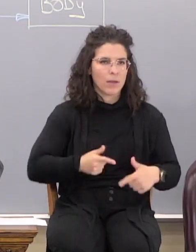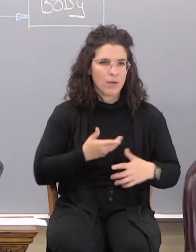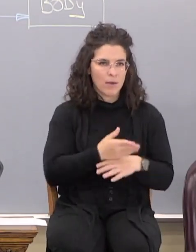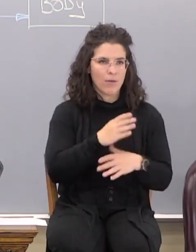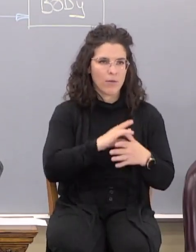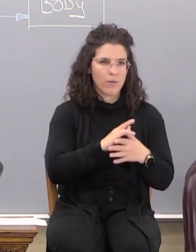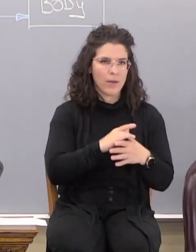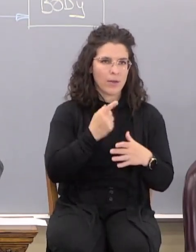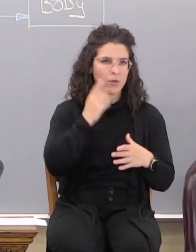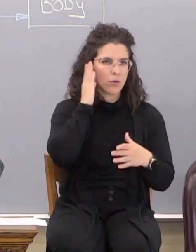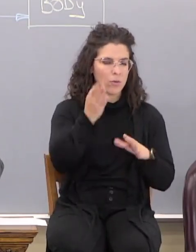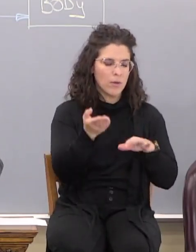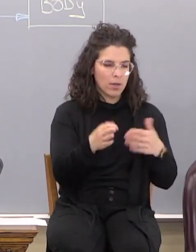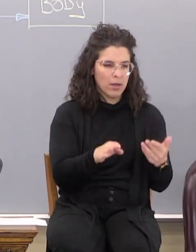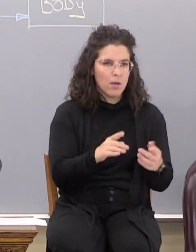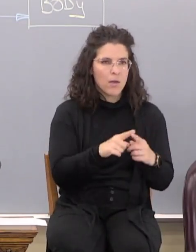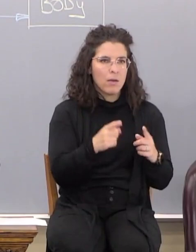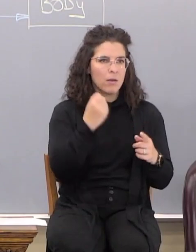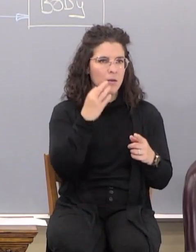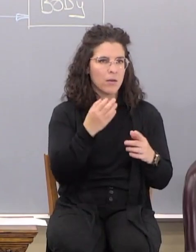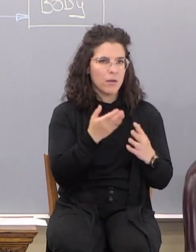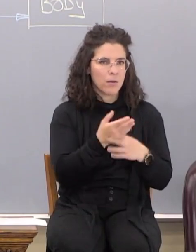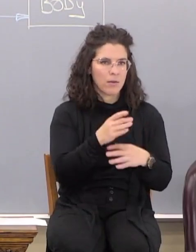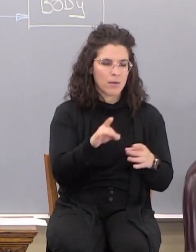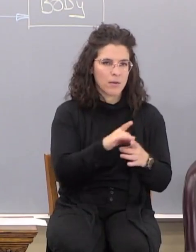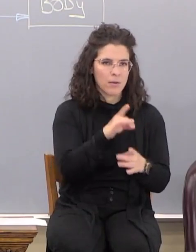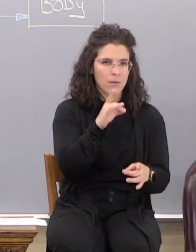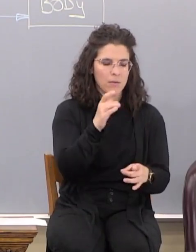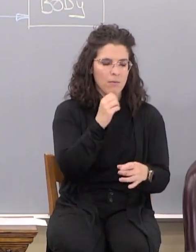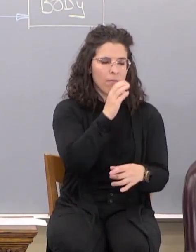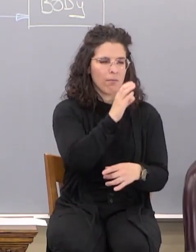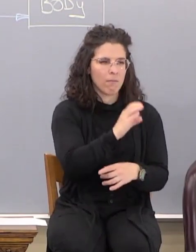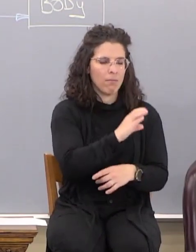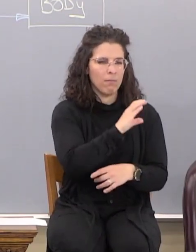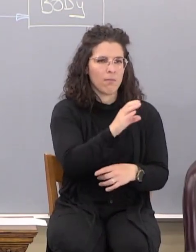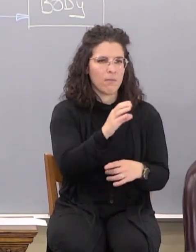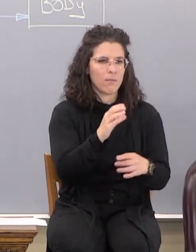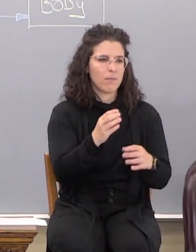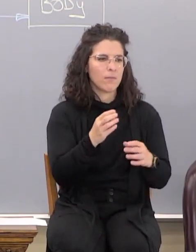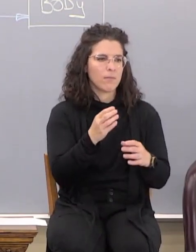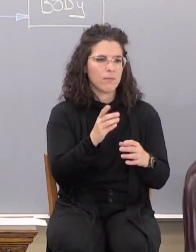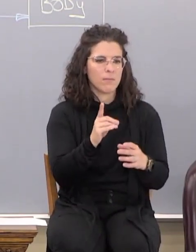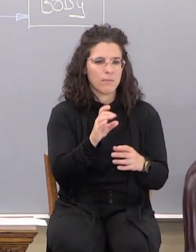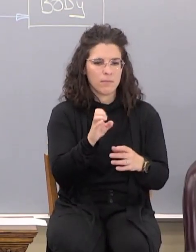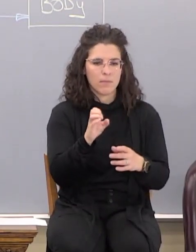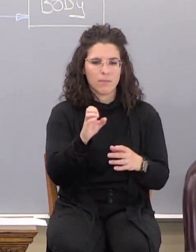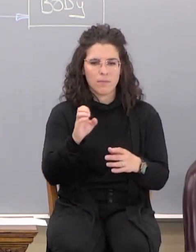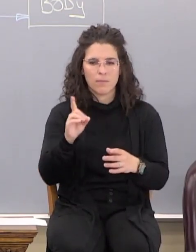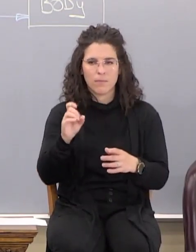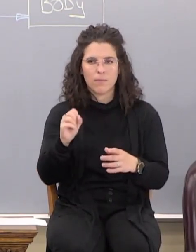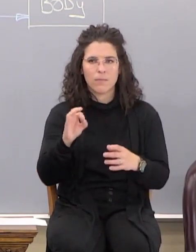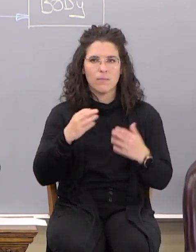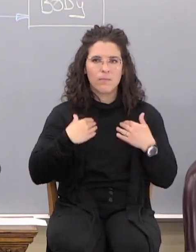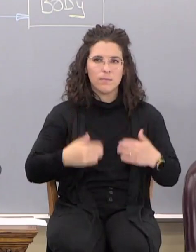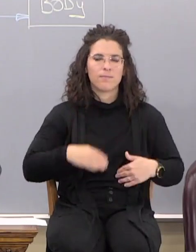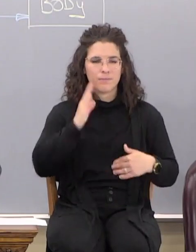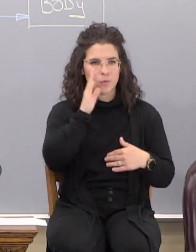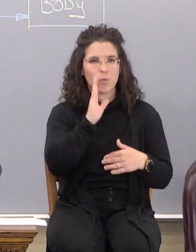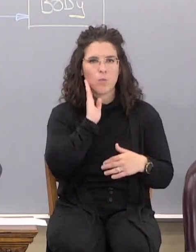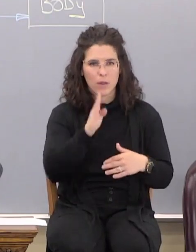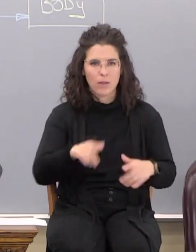shall die. But if you through the Spirit do mortify, watch, the deeds of the body, you shall